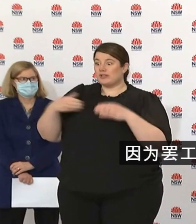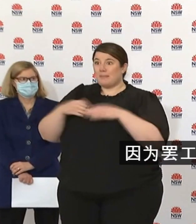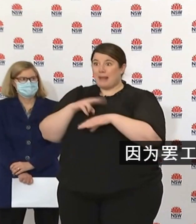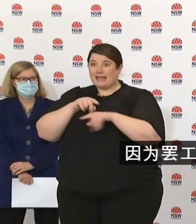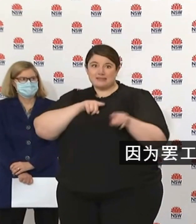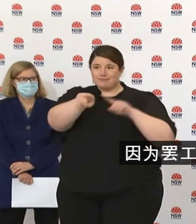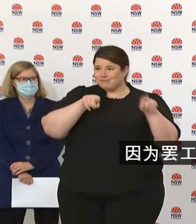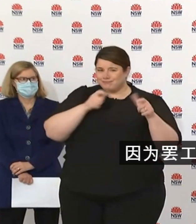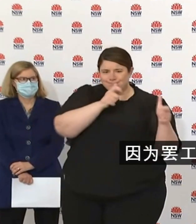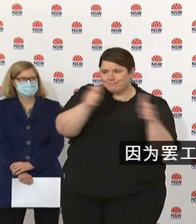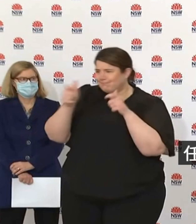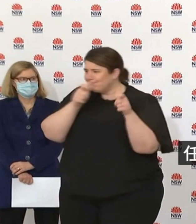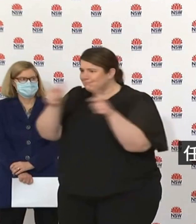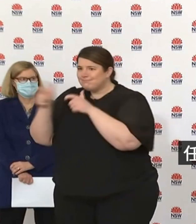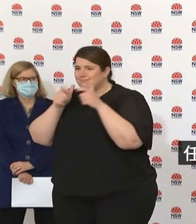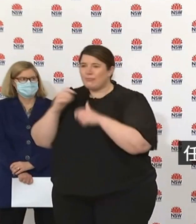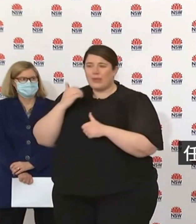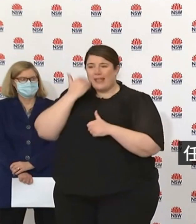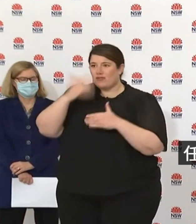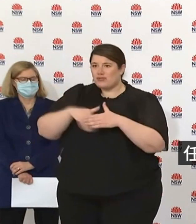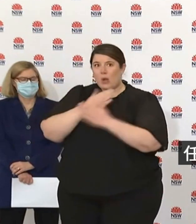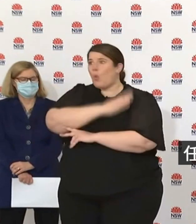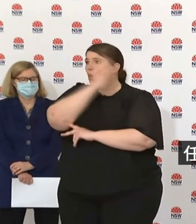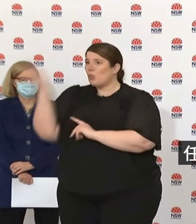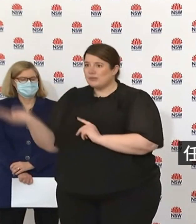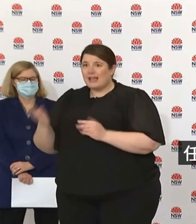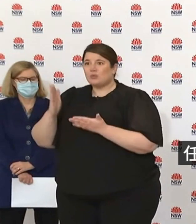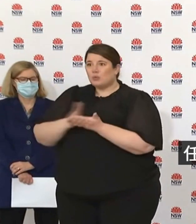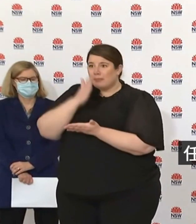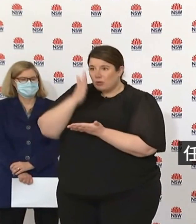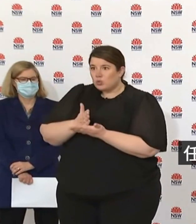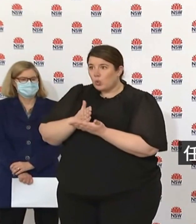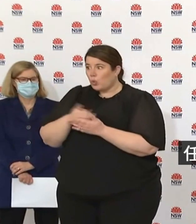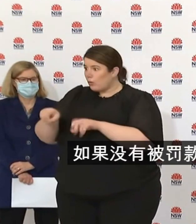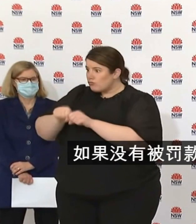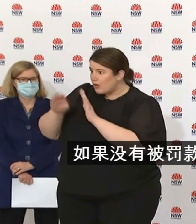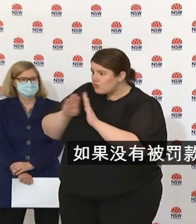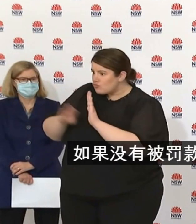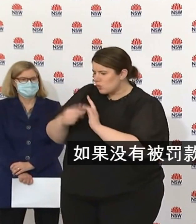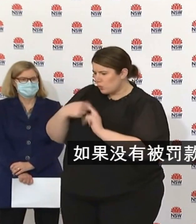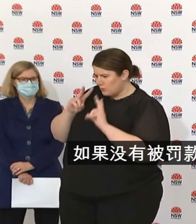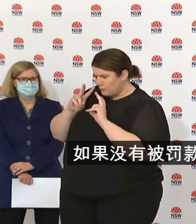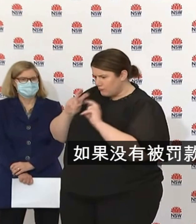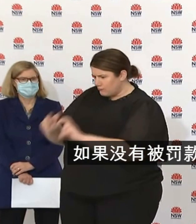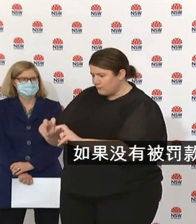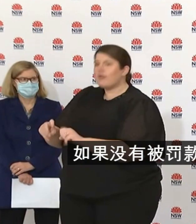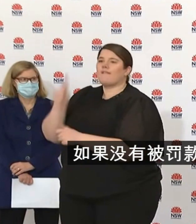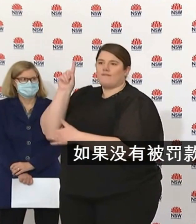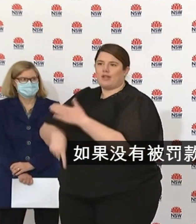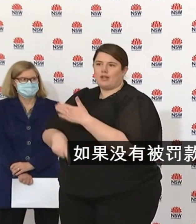working 24/7 to make sure that any breaches are certainly investigated, if not